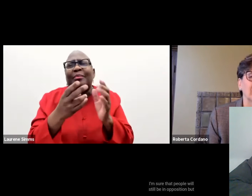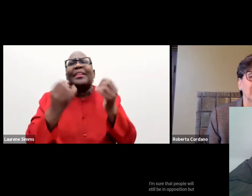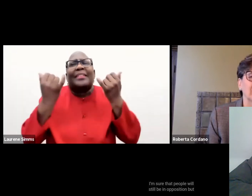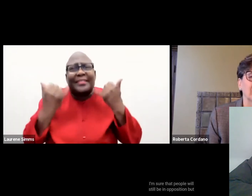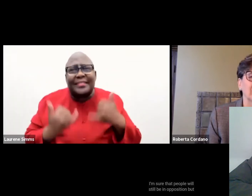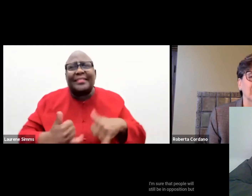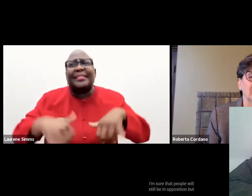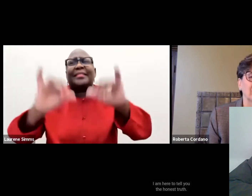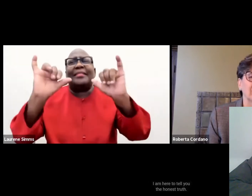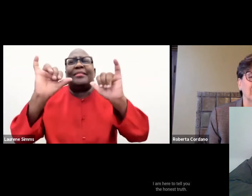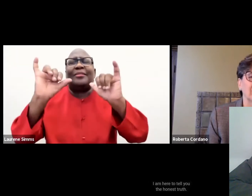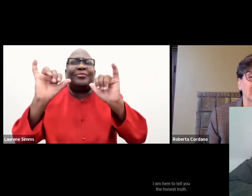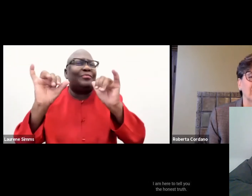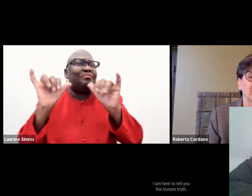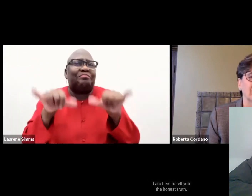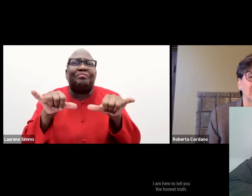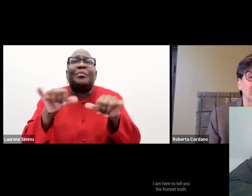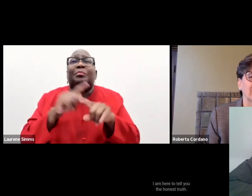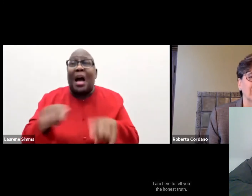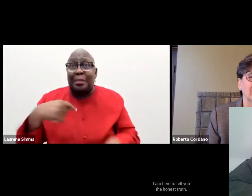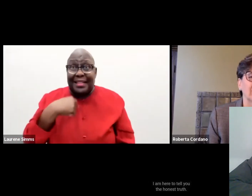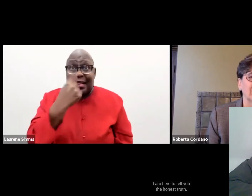will still be in opposition, but